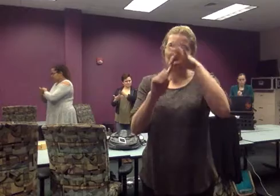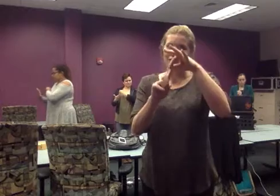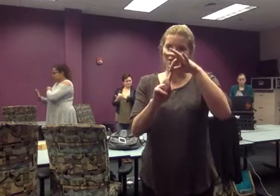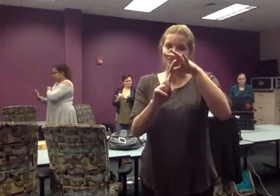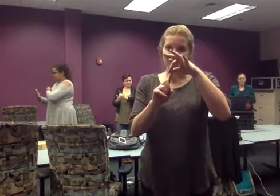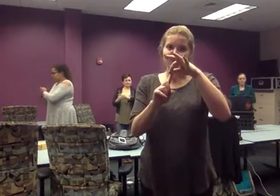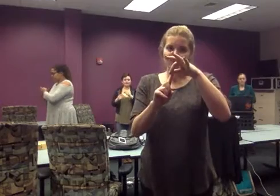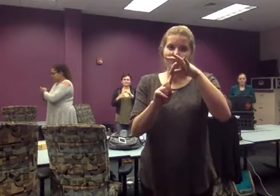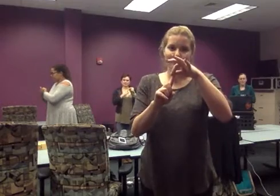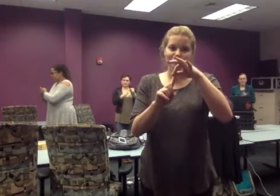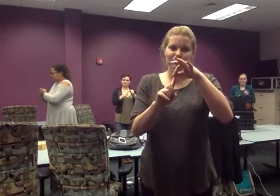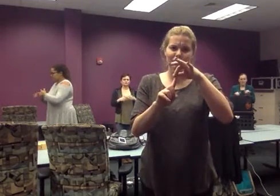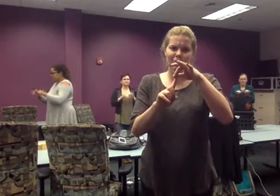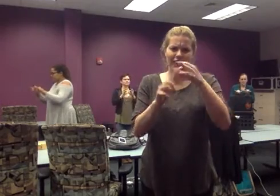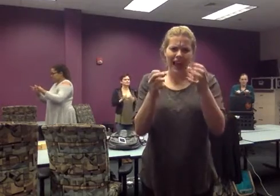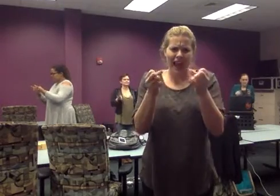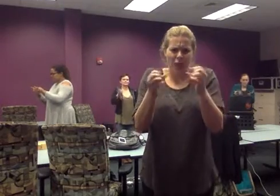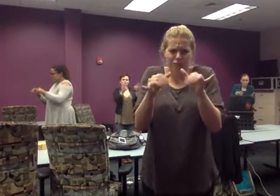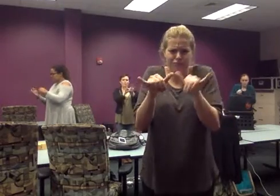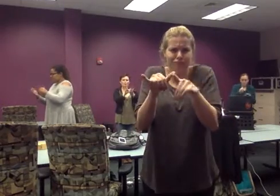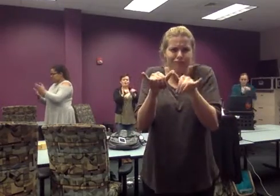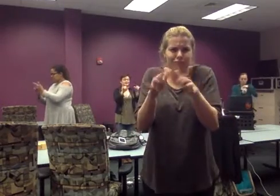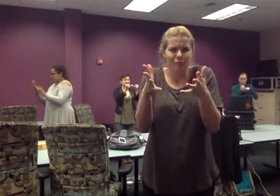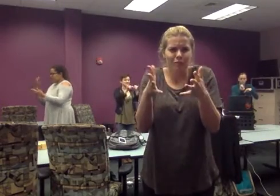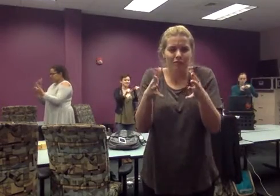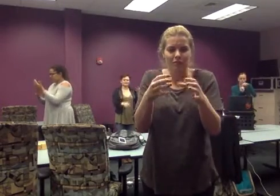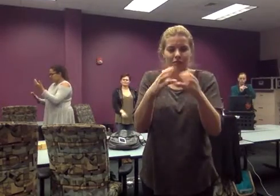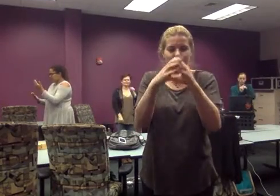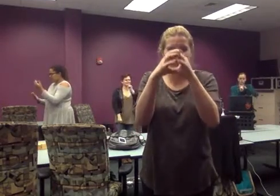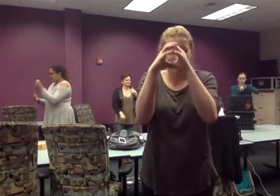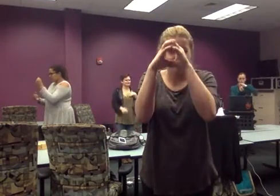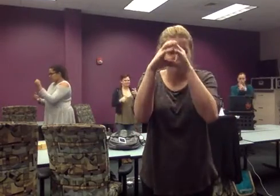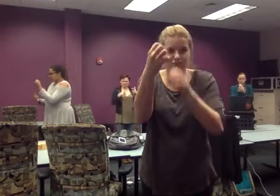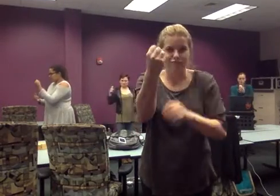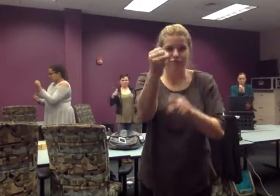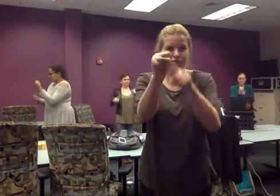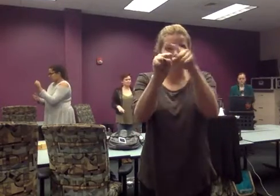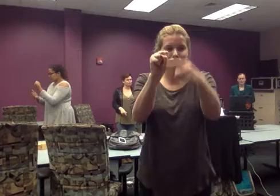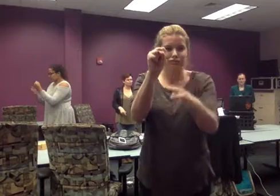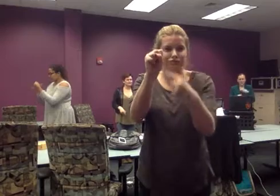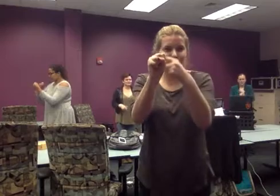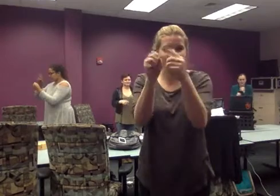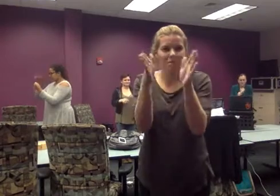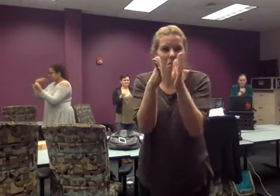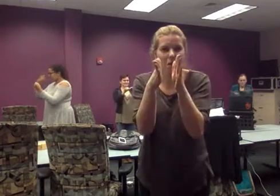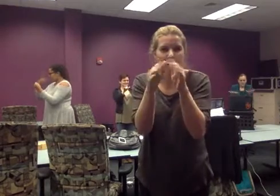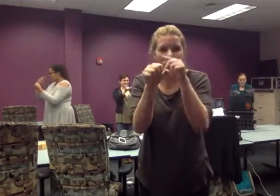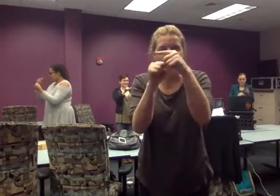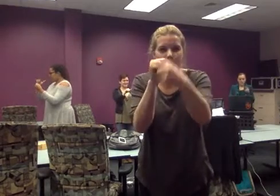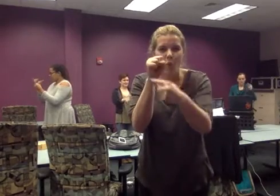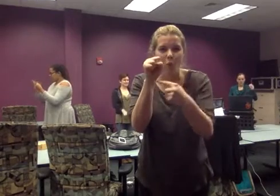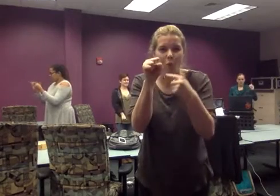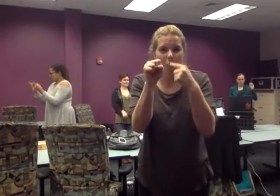of your fist. That's amazing to think that your heart, that small, can